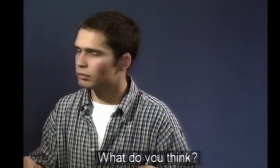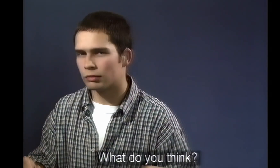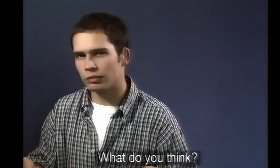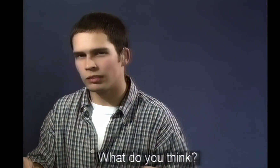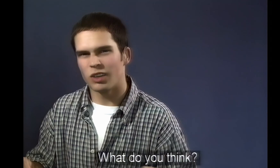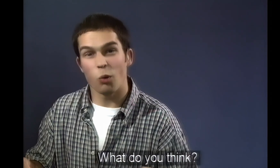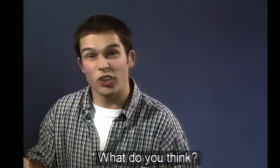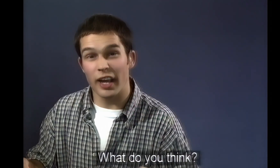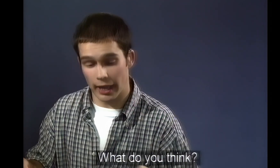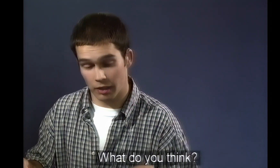What do you think, eh?